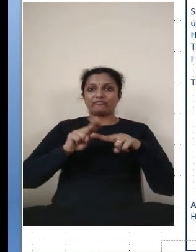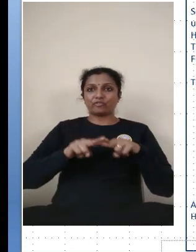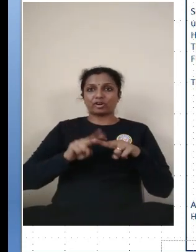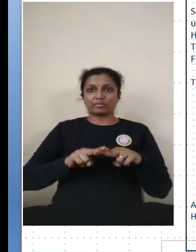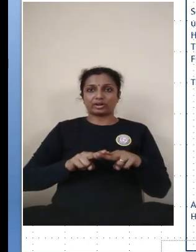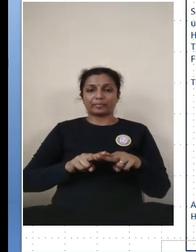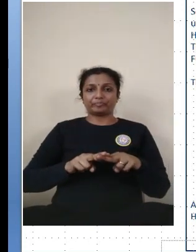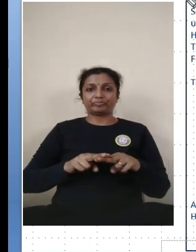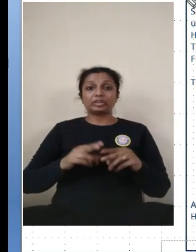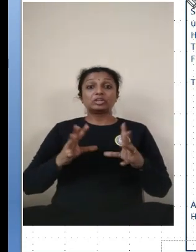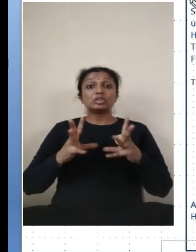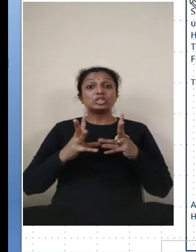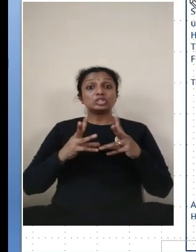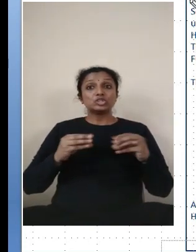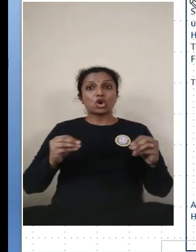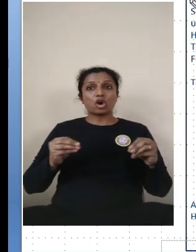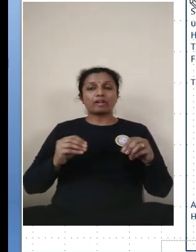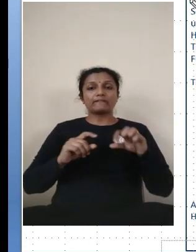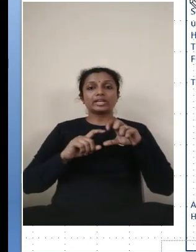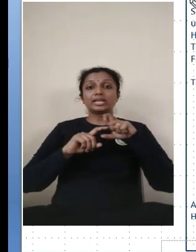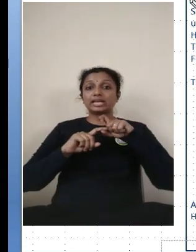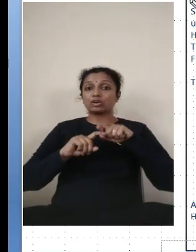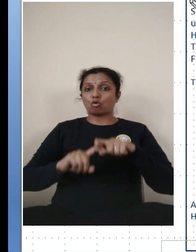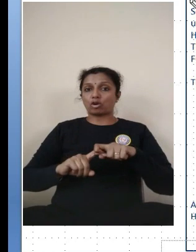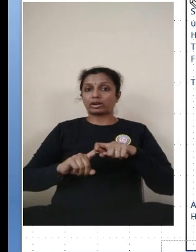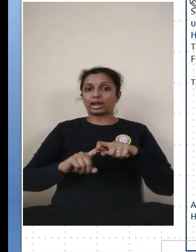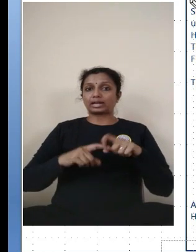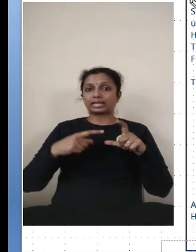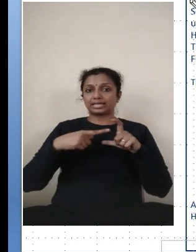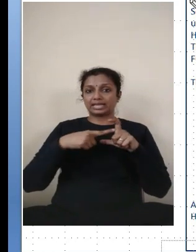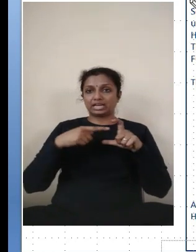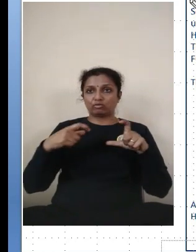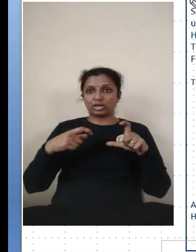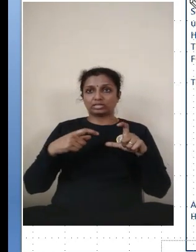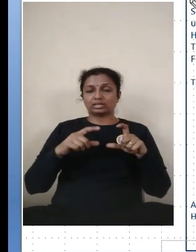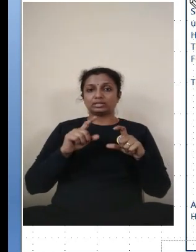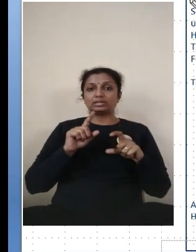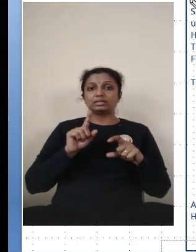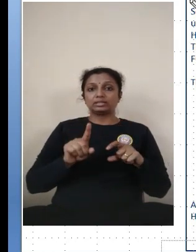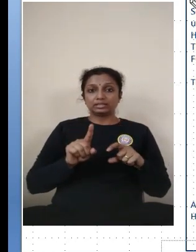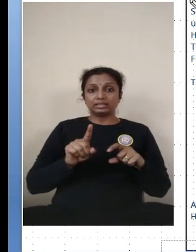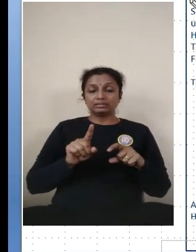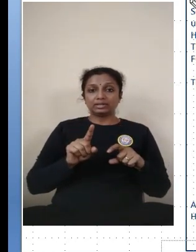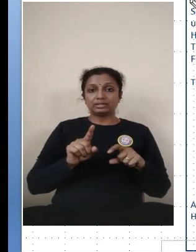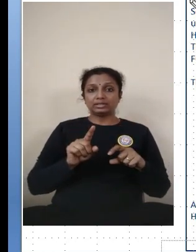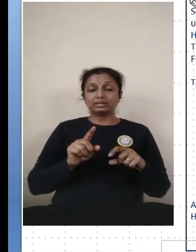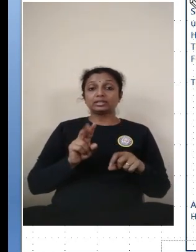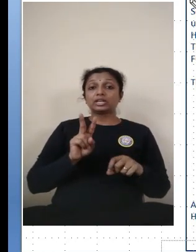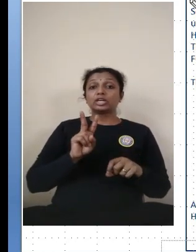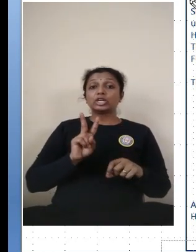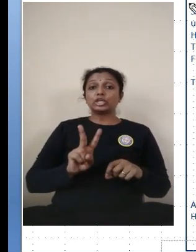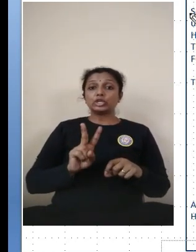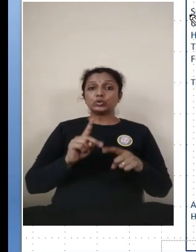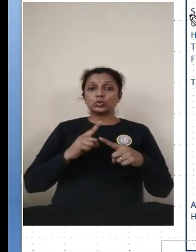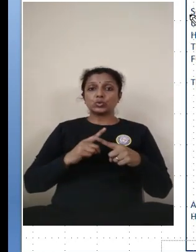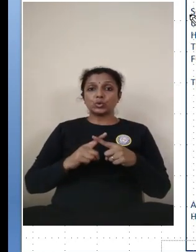We now come to the third type of solution, that is using the